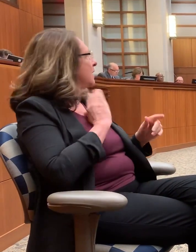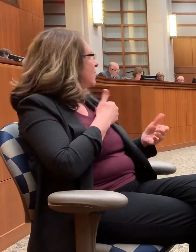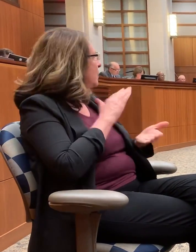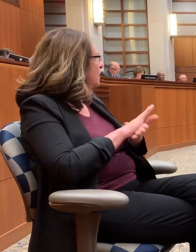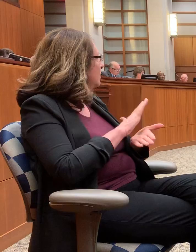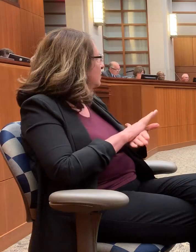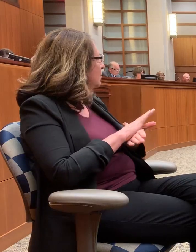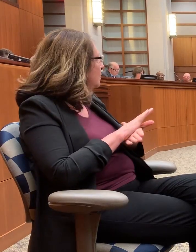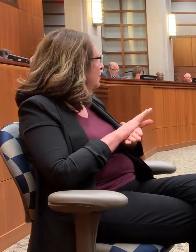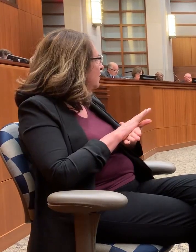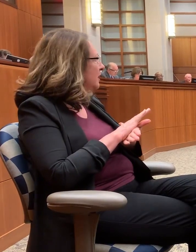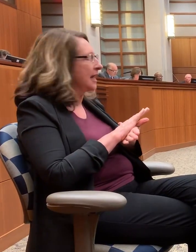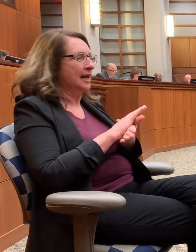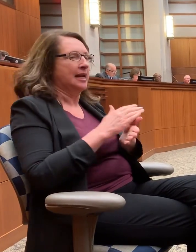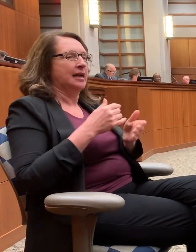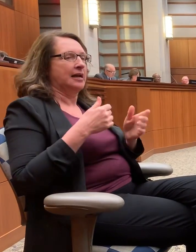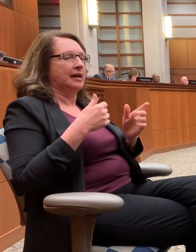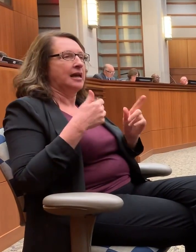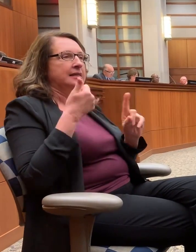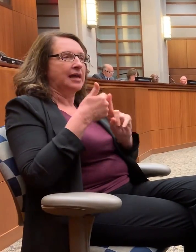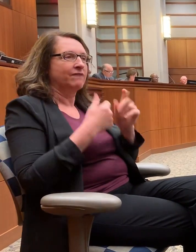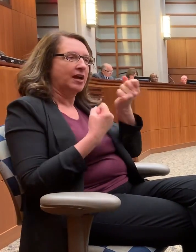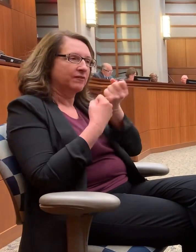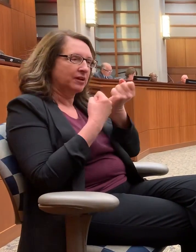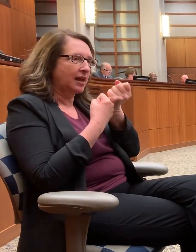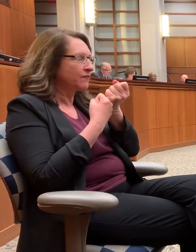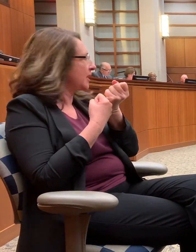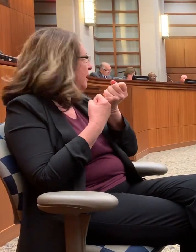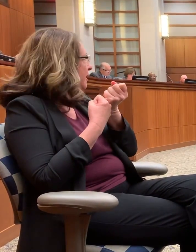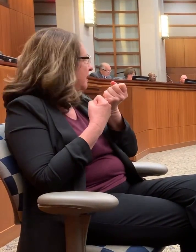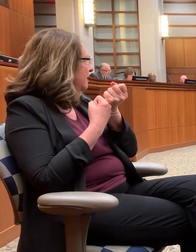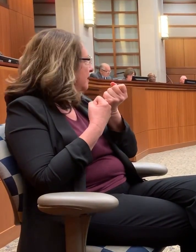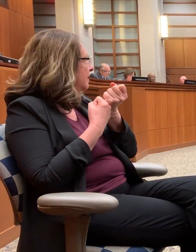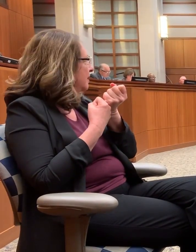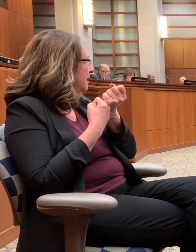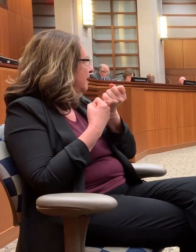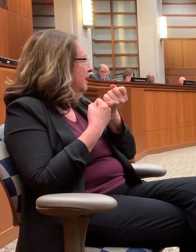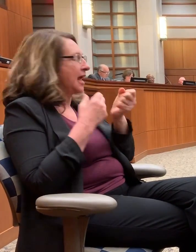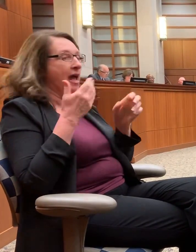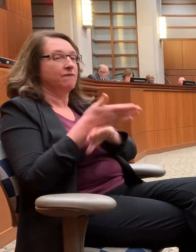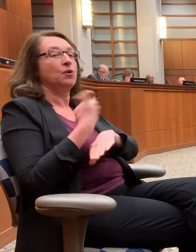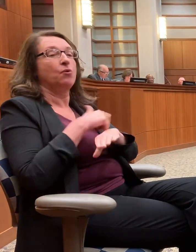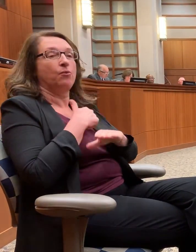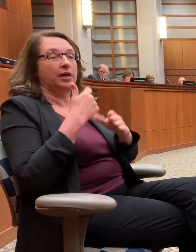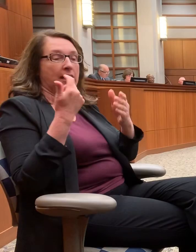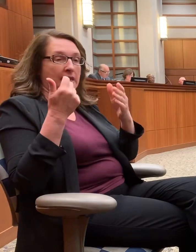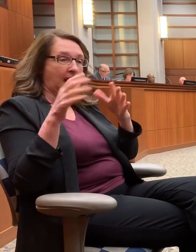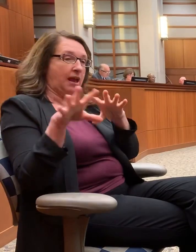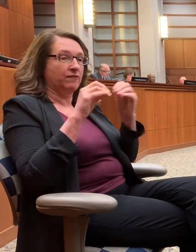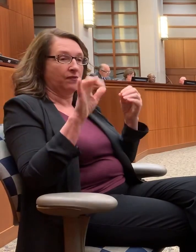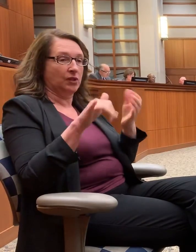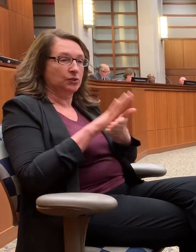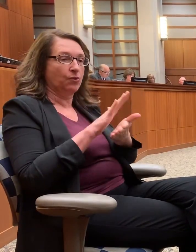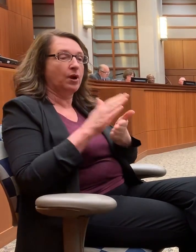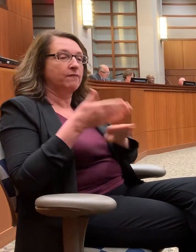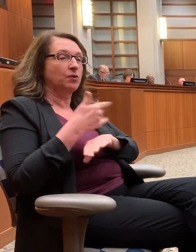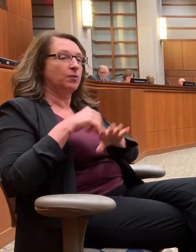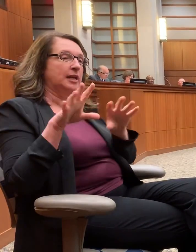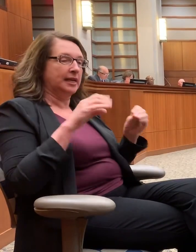school self-advocating after we get out of the school, after we